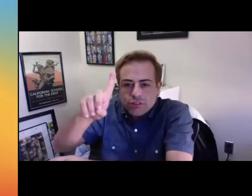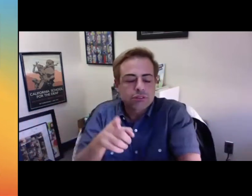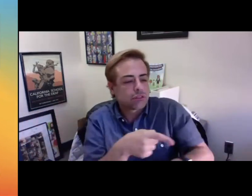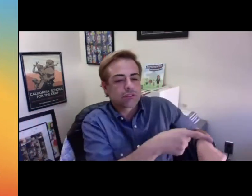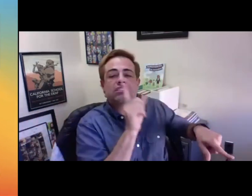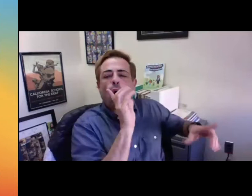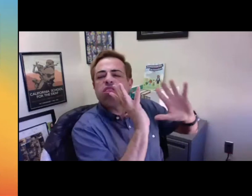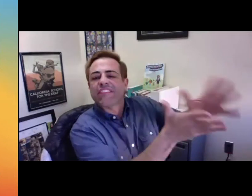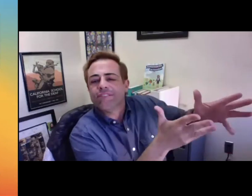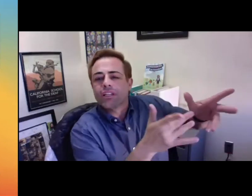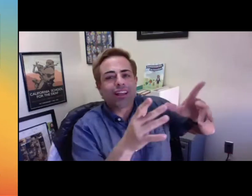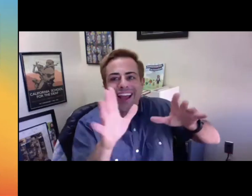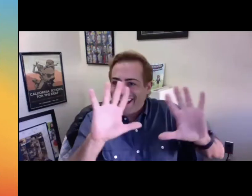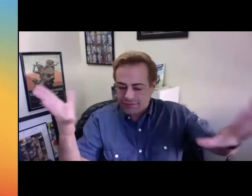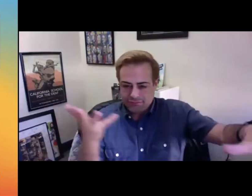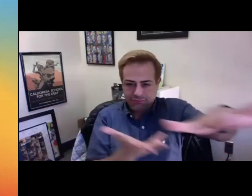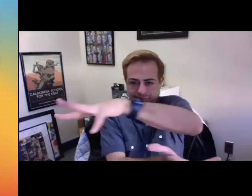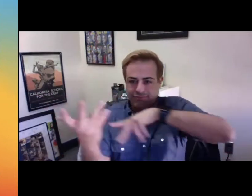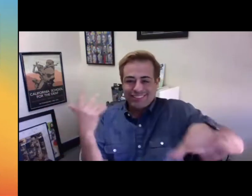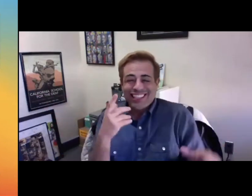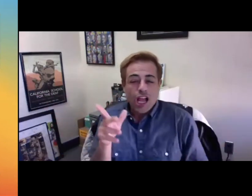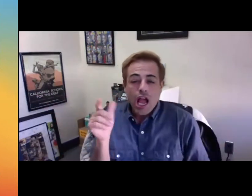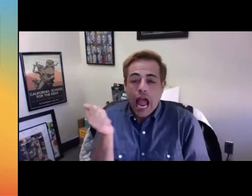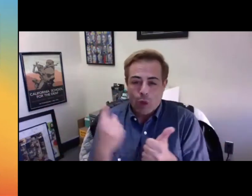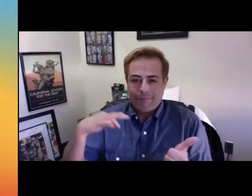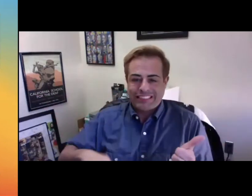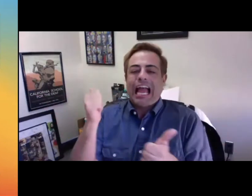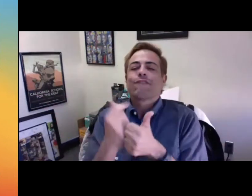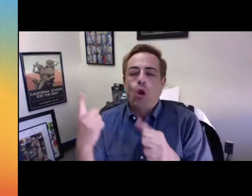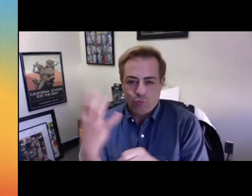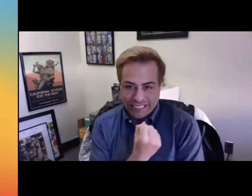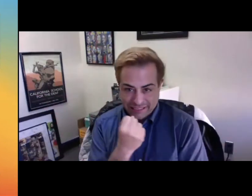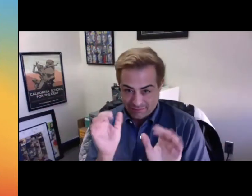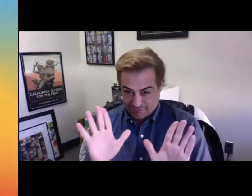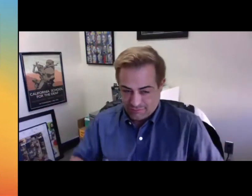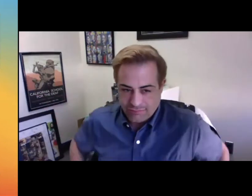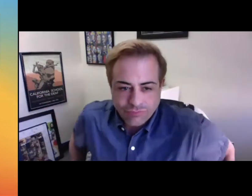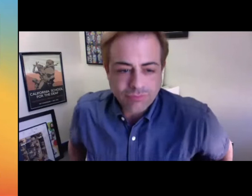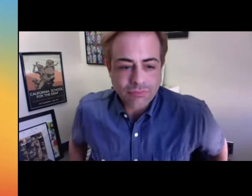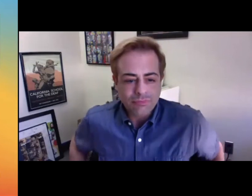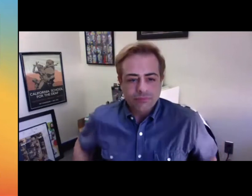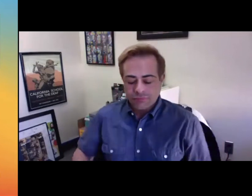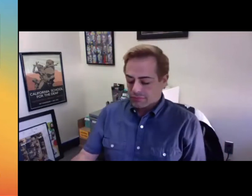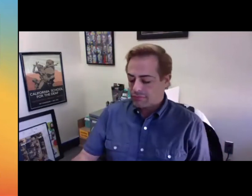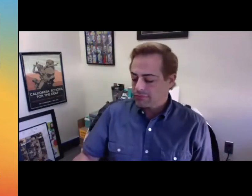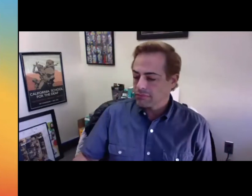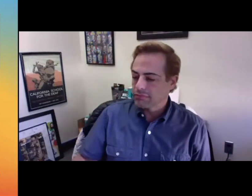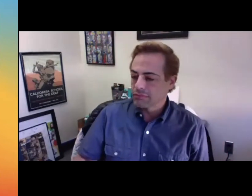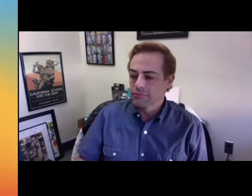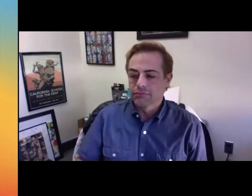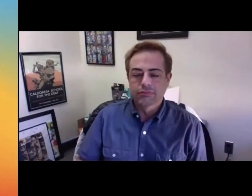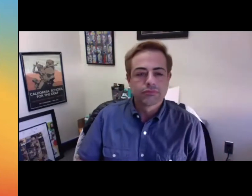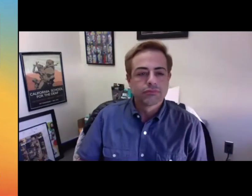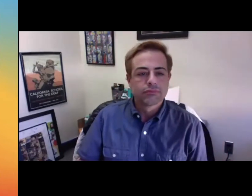of deaf children and hold off on their education and just focus solely on